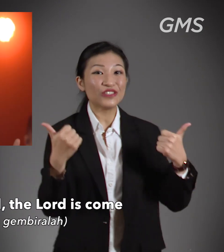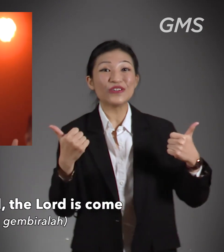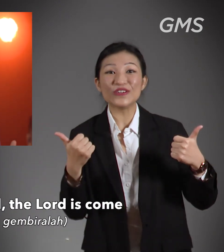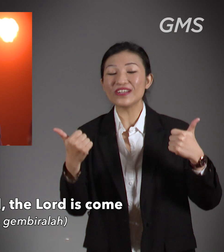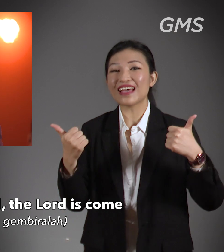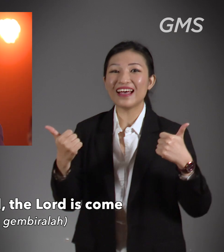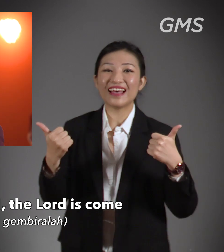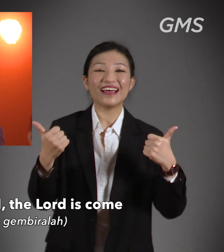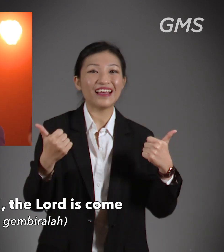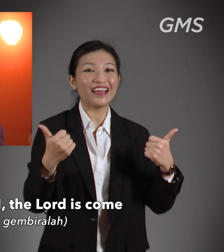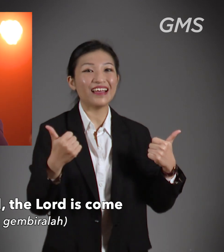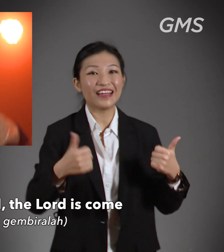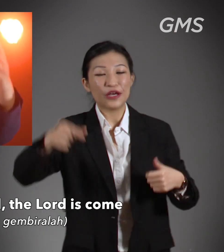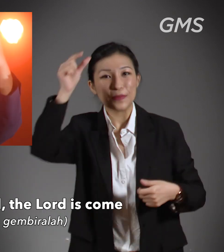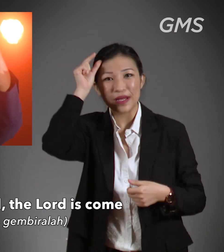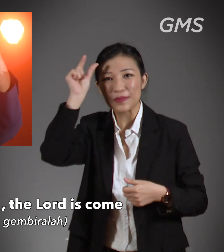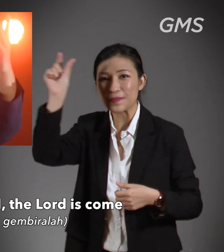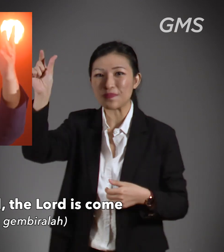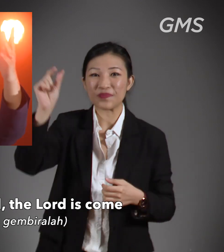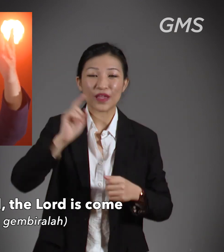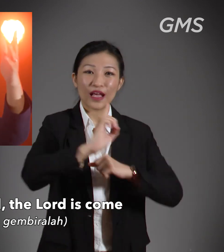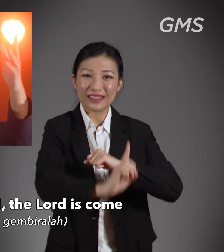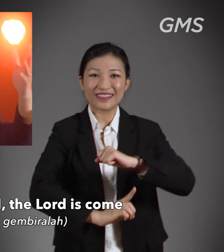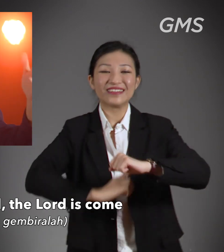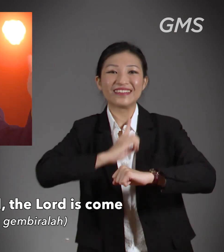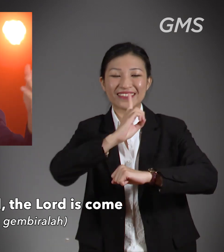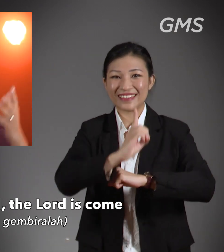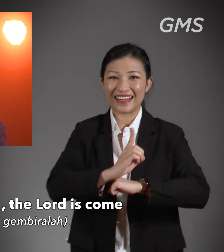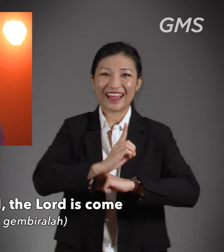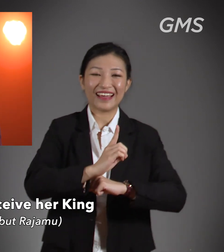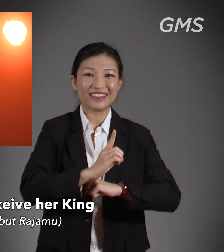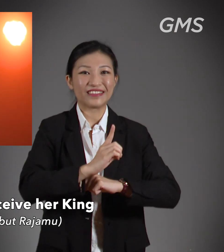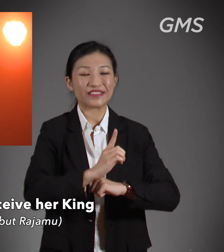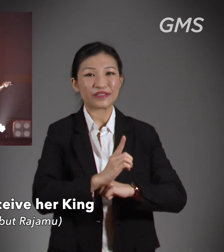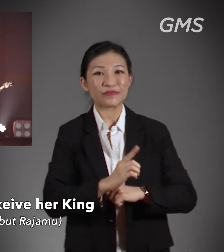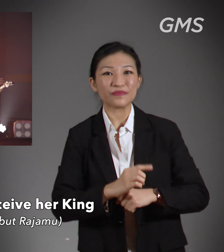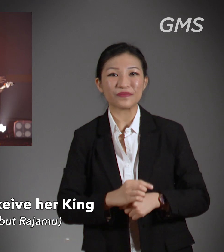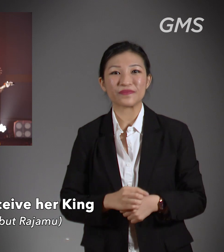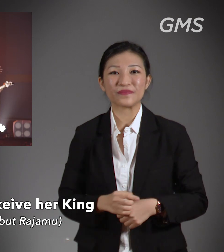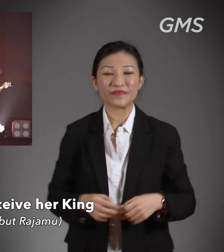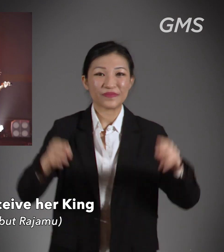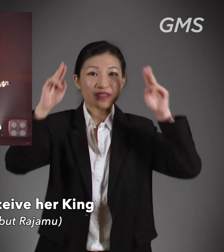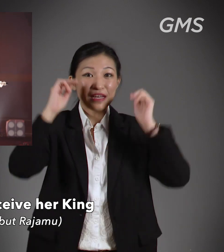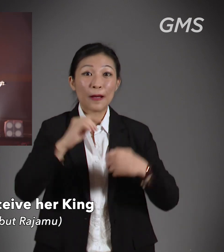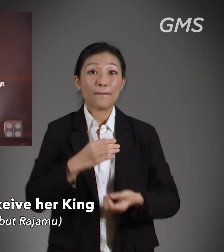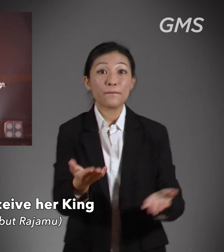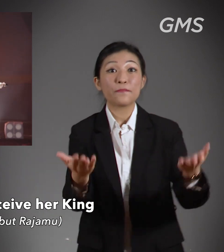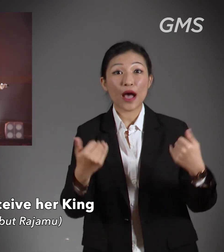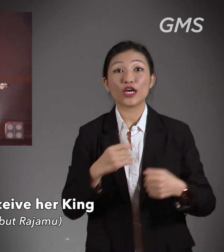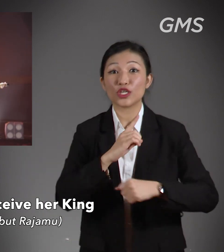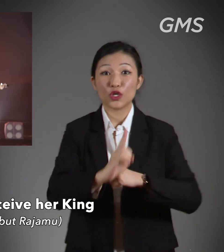Joy to the world, the Lord is come. Let